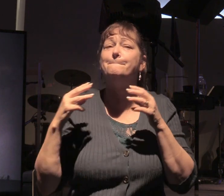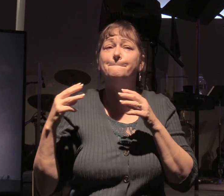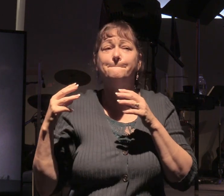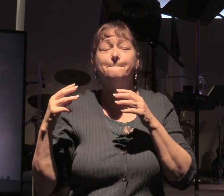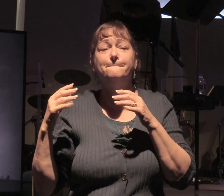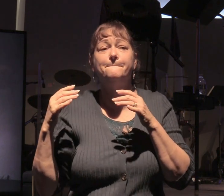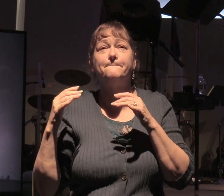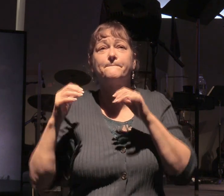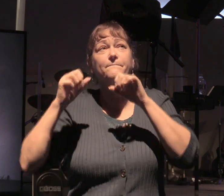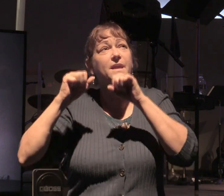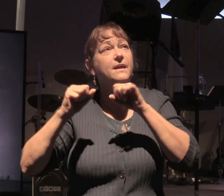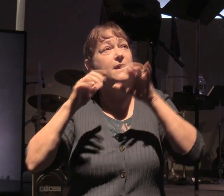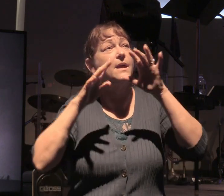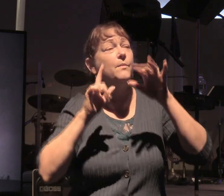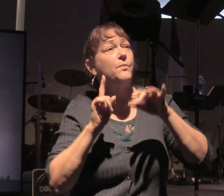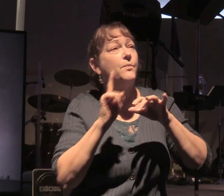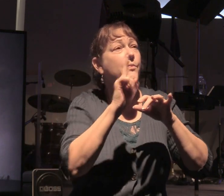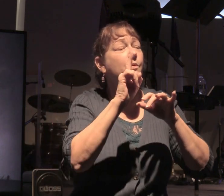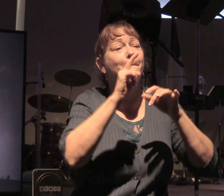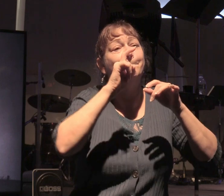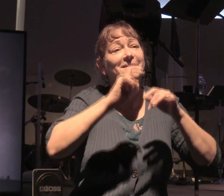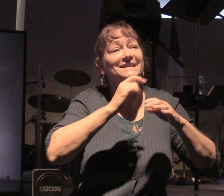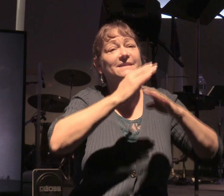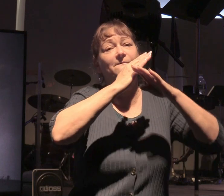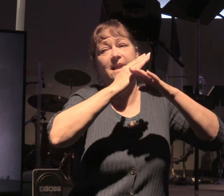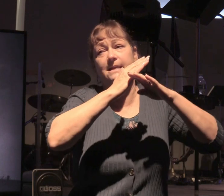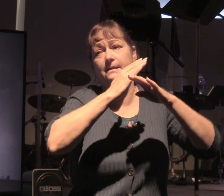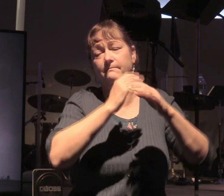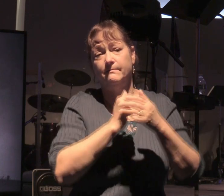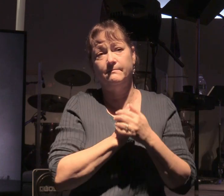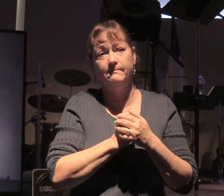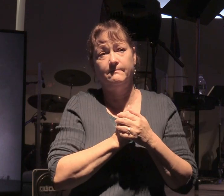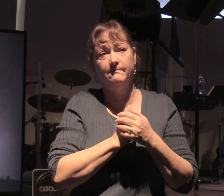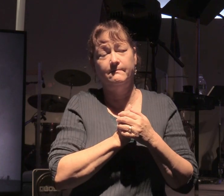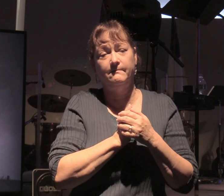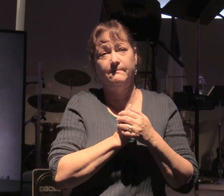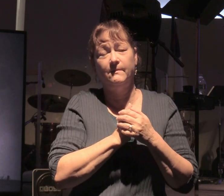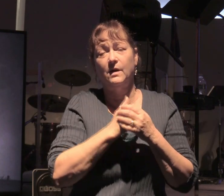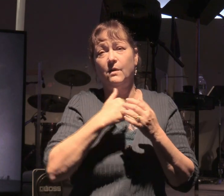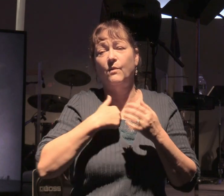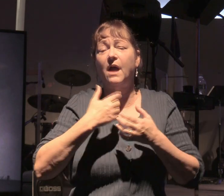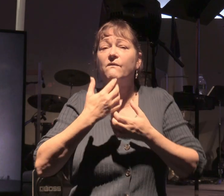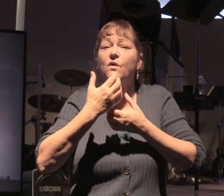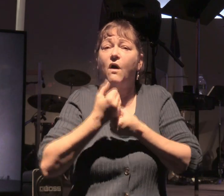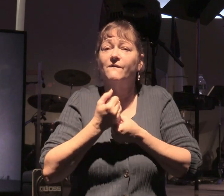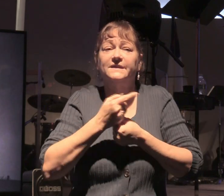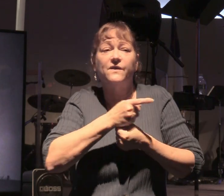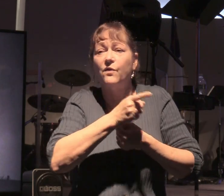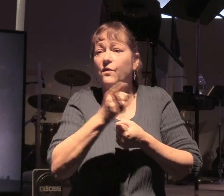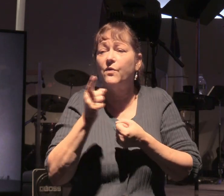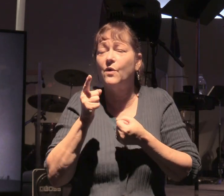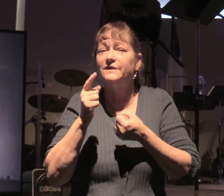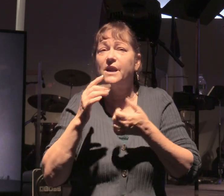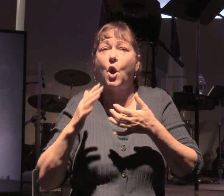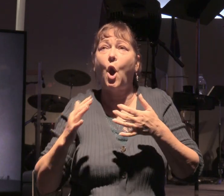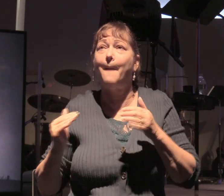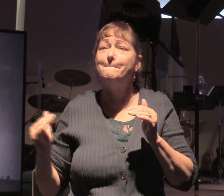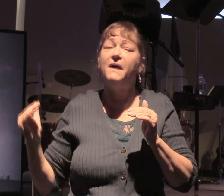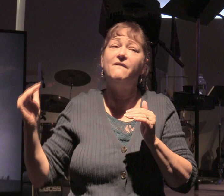once we take it, we must defend it. We had confidence in those that were above